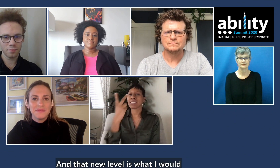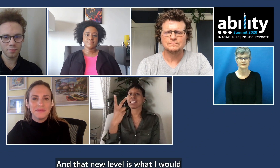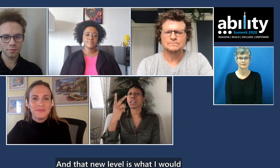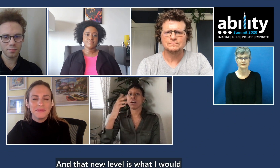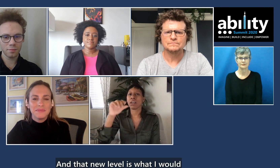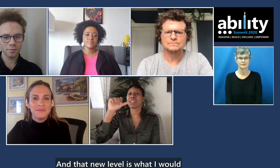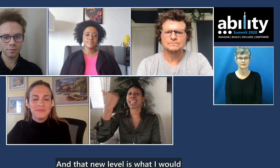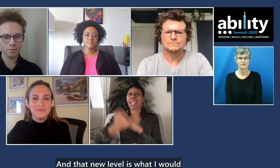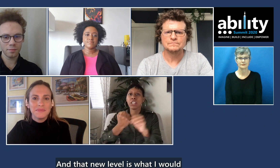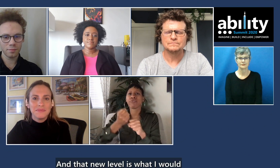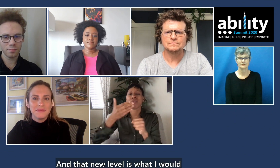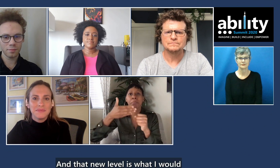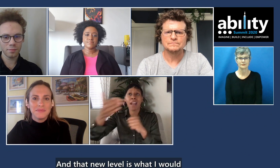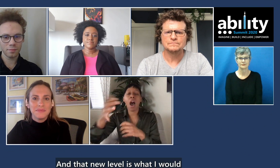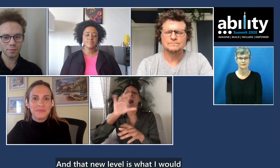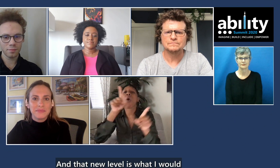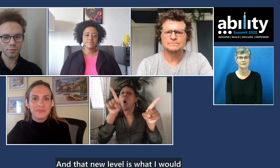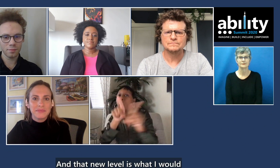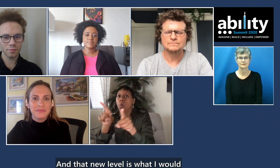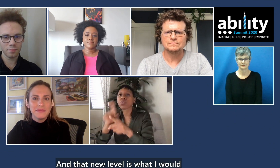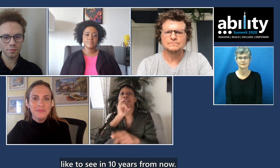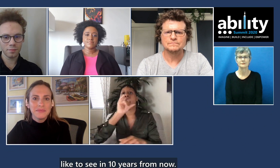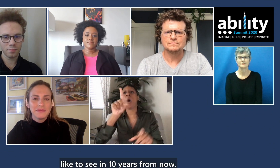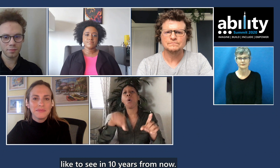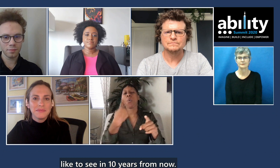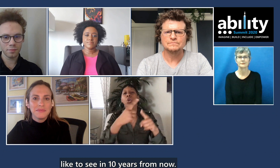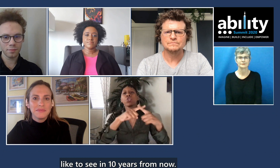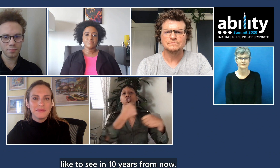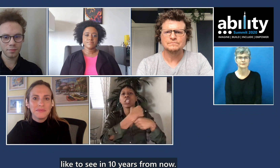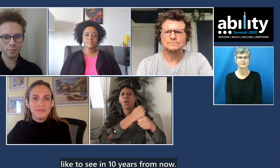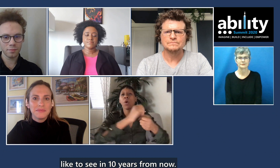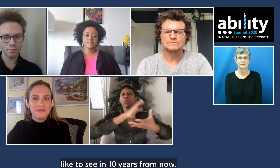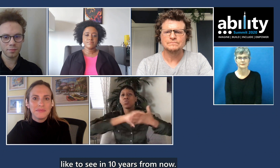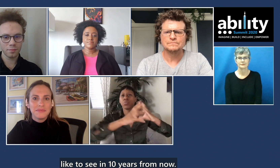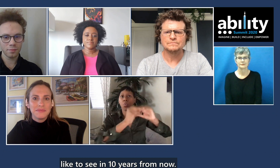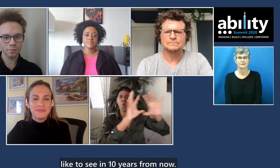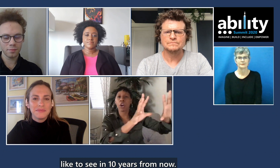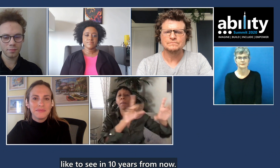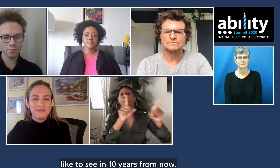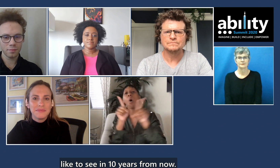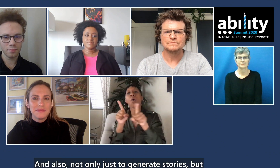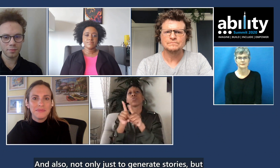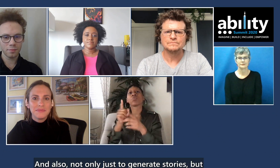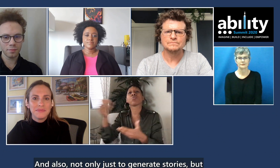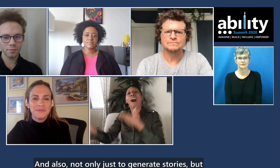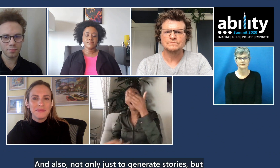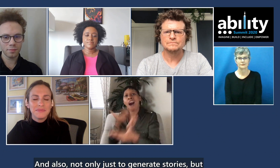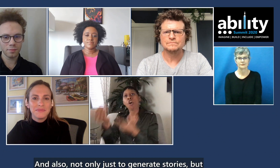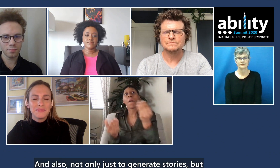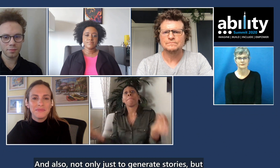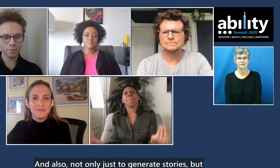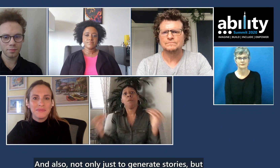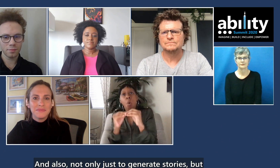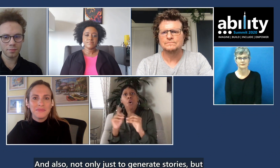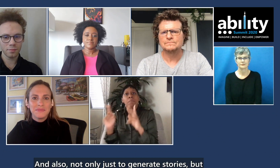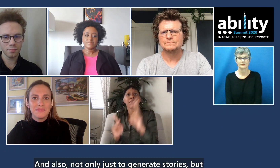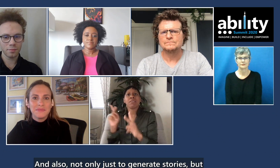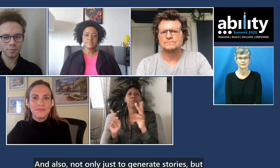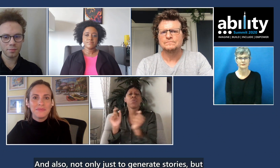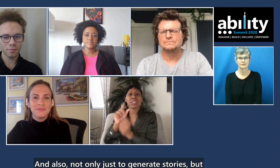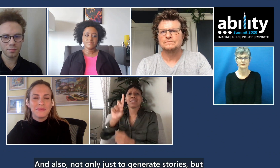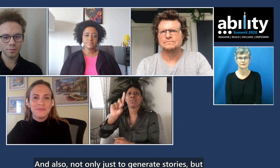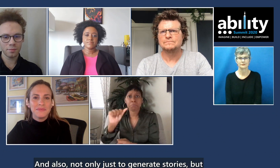new level is where I would like to see in 10 years from now. And also, not only just to generate stories, but also